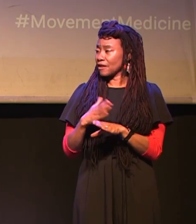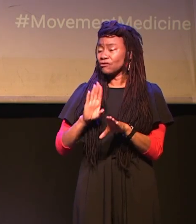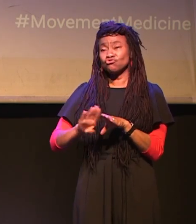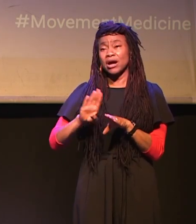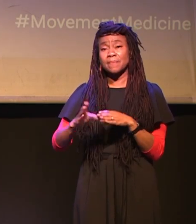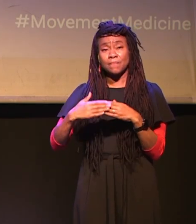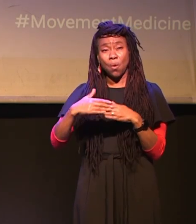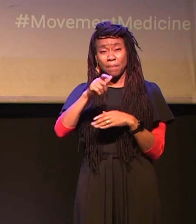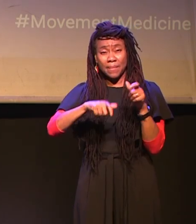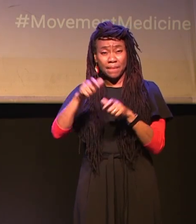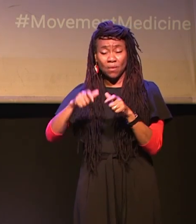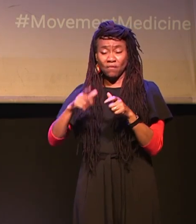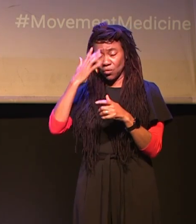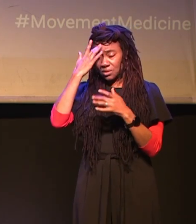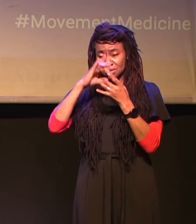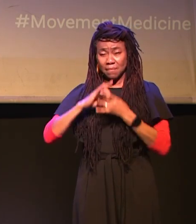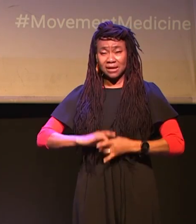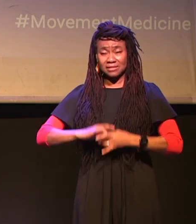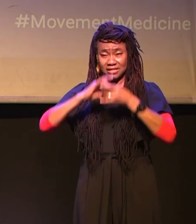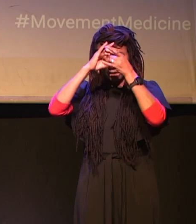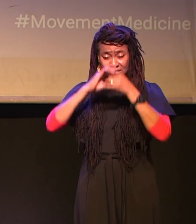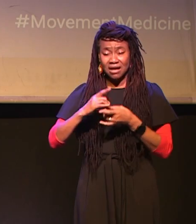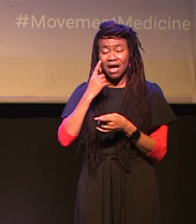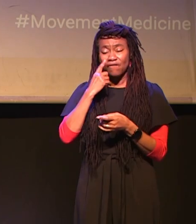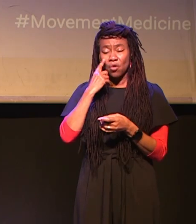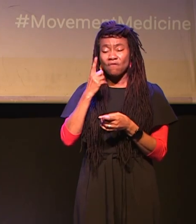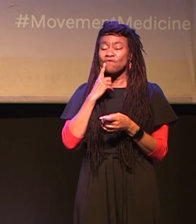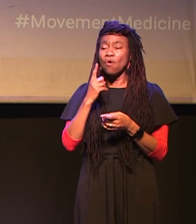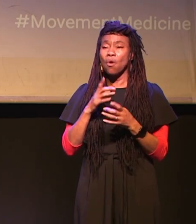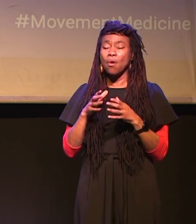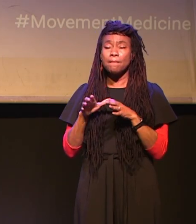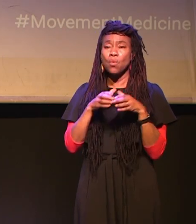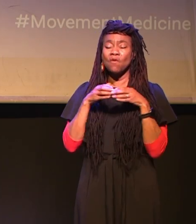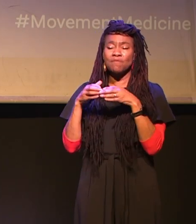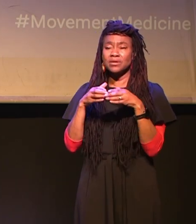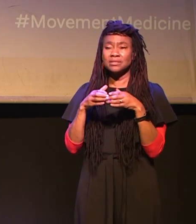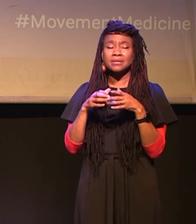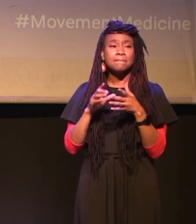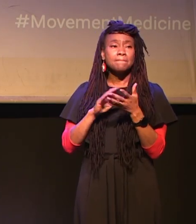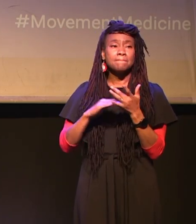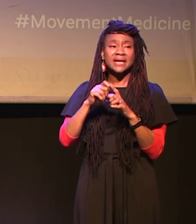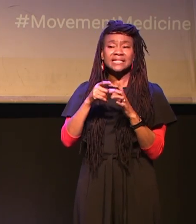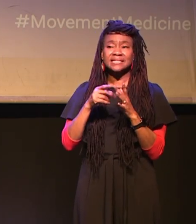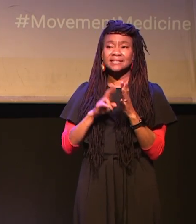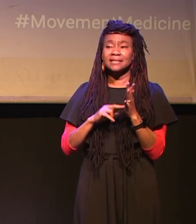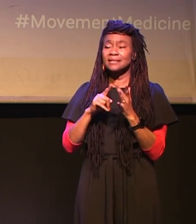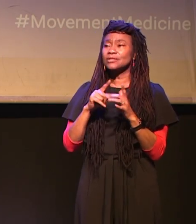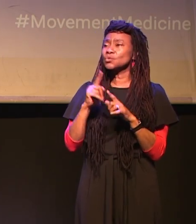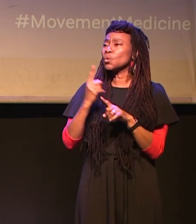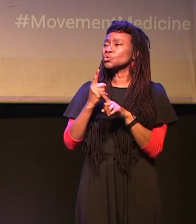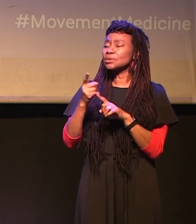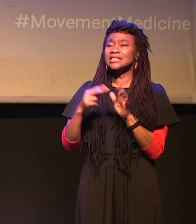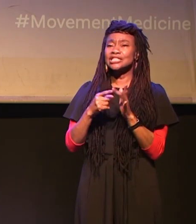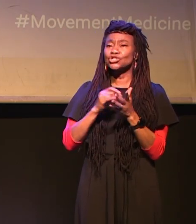more folks in politicized somatics. So you can look out for movement medicine and you can speak to Nishma about it. So more and more, and there's an